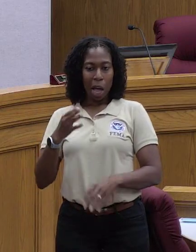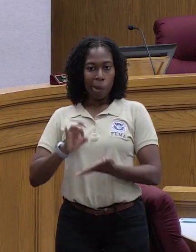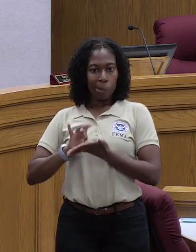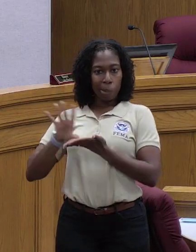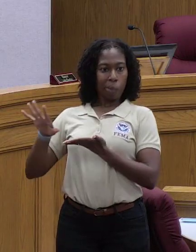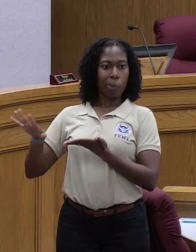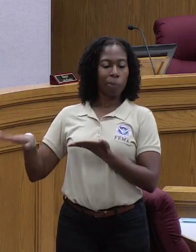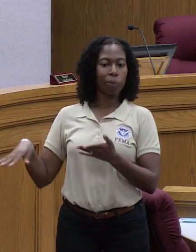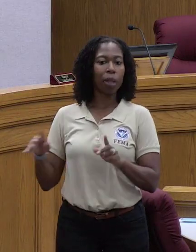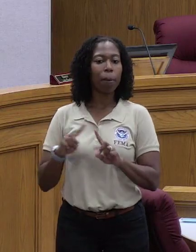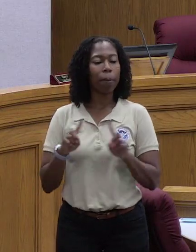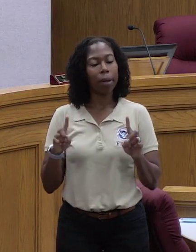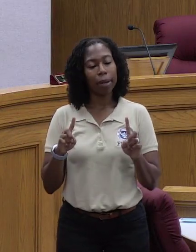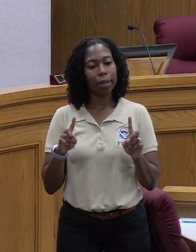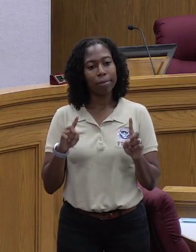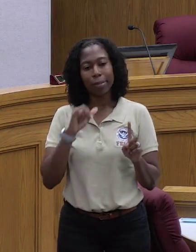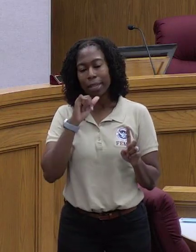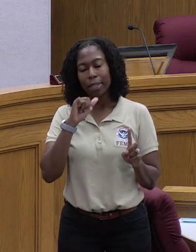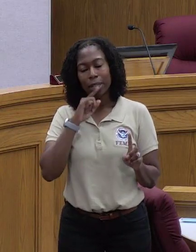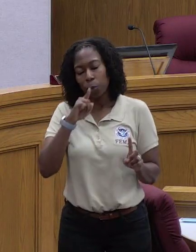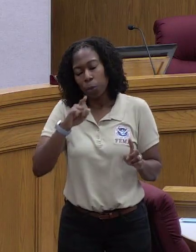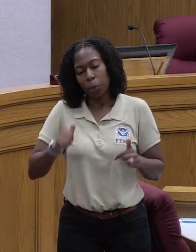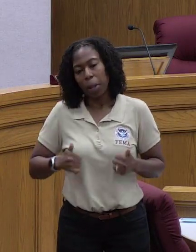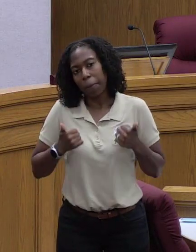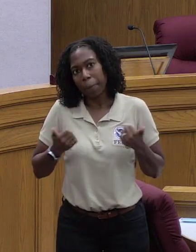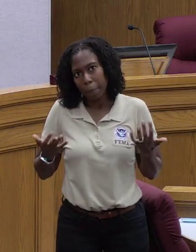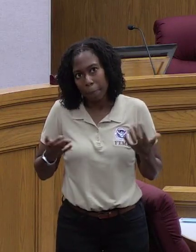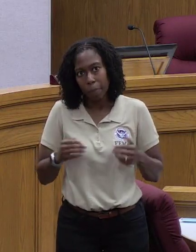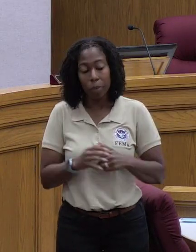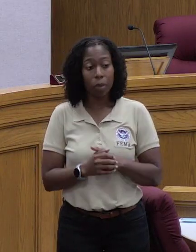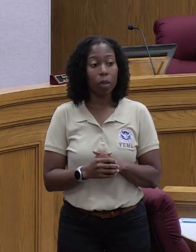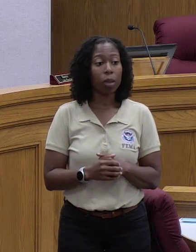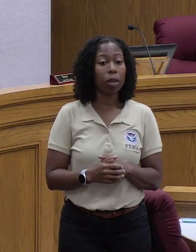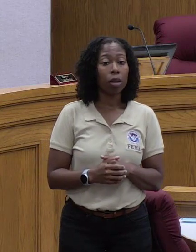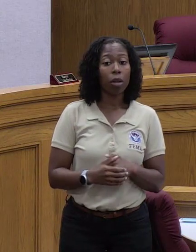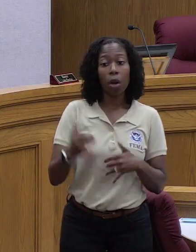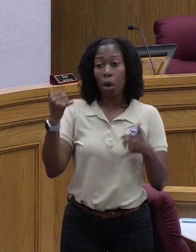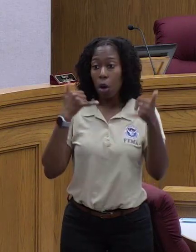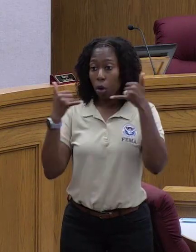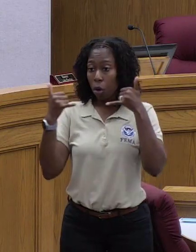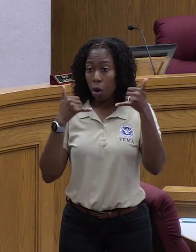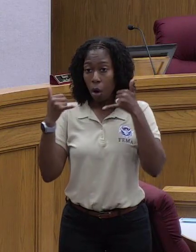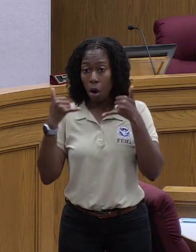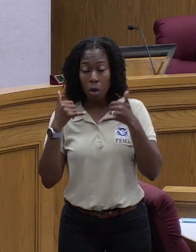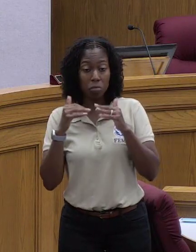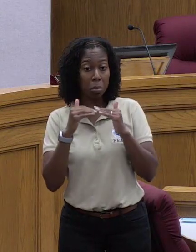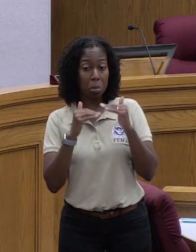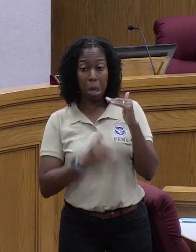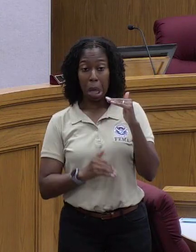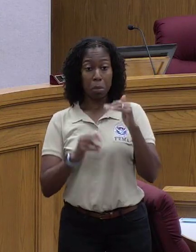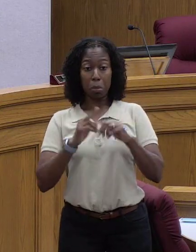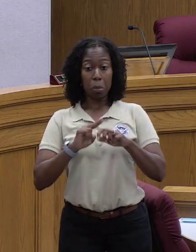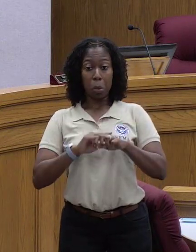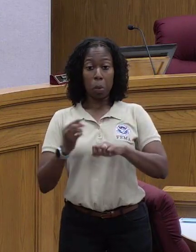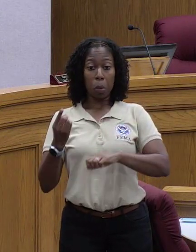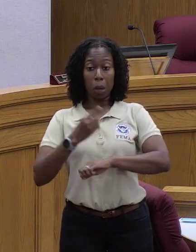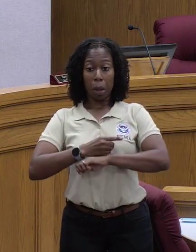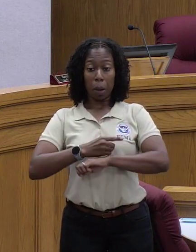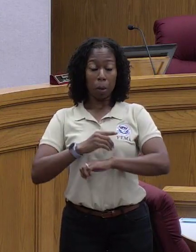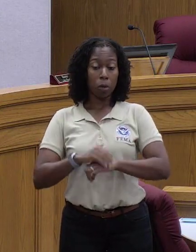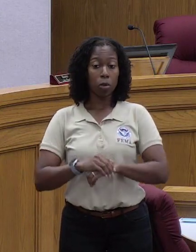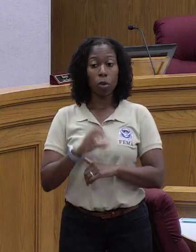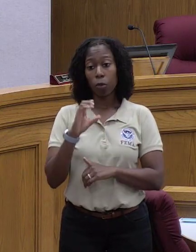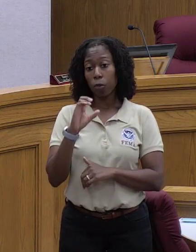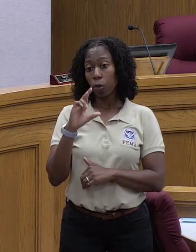it doesn't appear that we're going to have that. But our call volume is still really less than a normal day. So again, from a crime